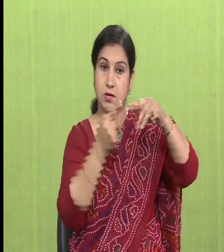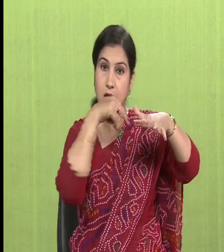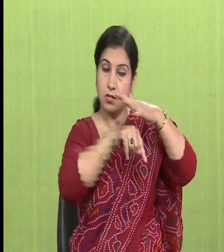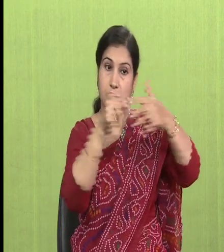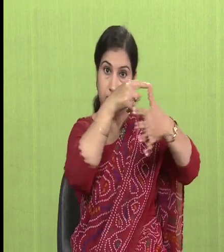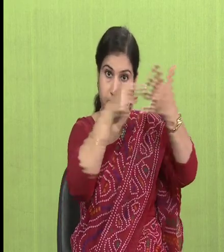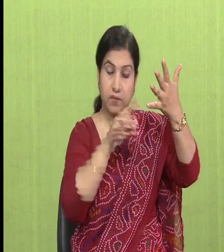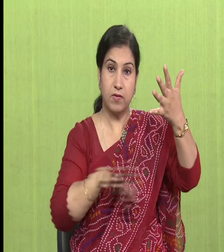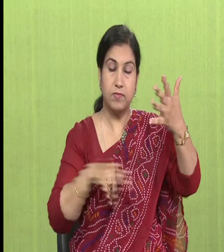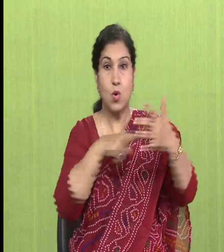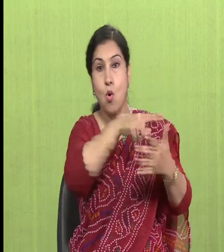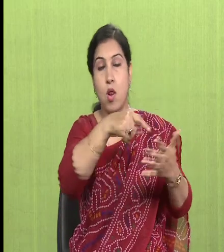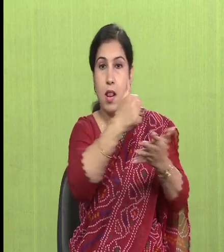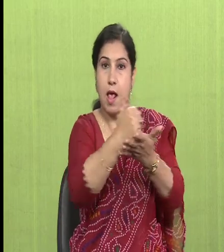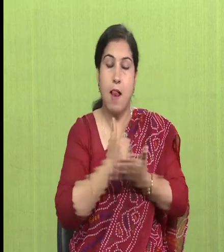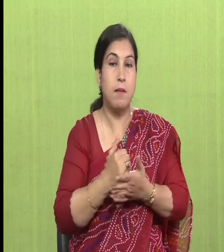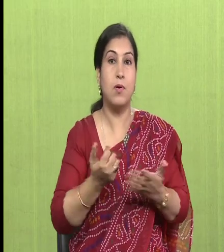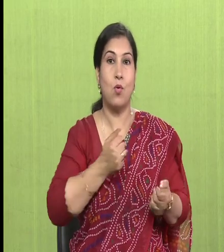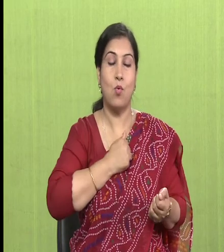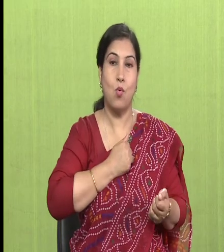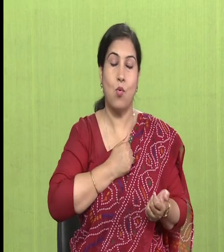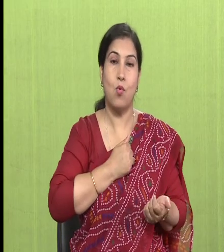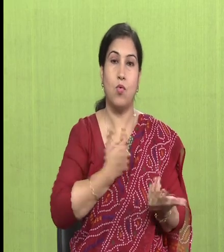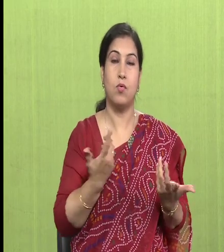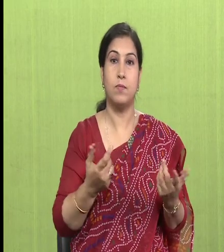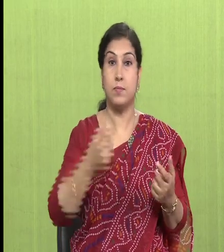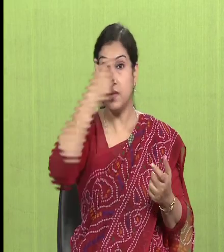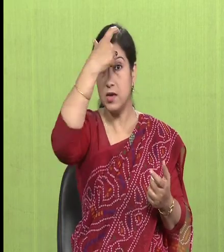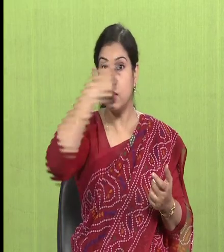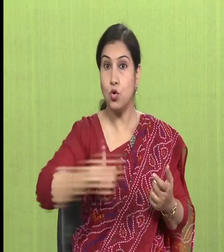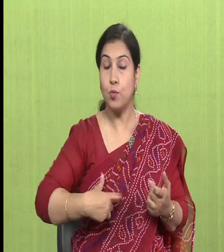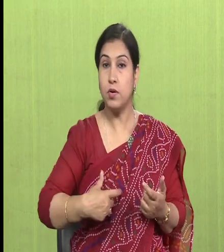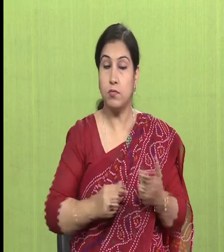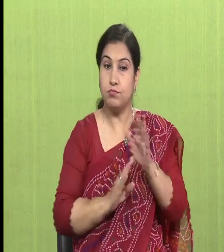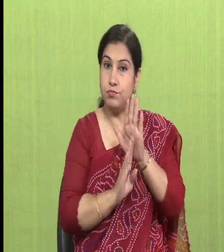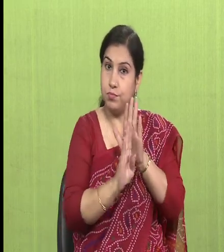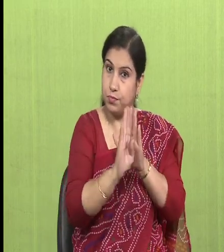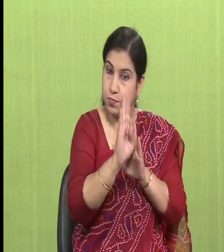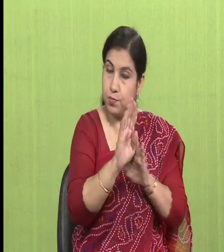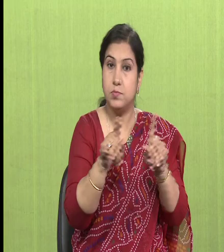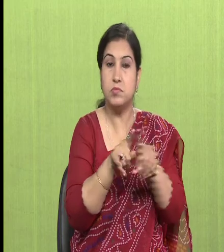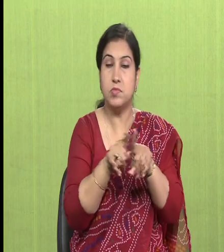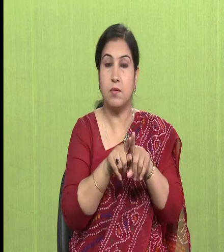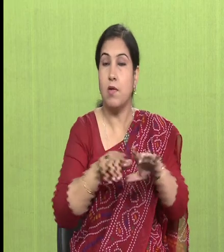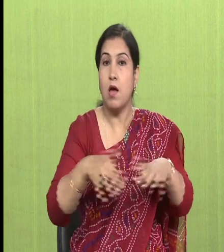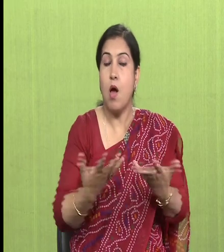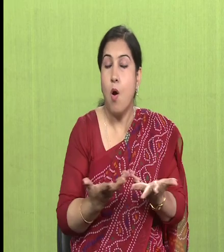understand about the entire process of human progress and development.